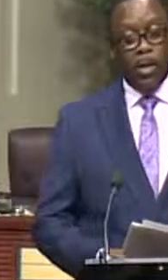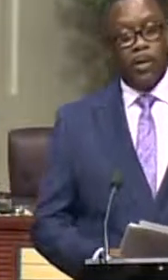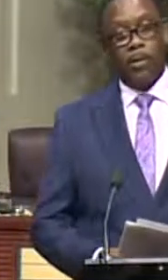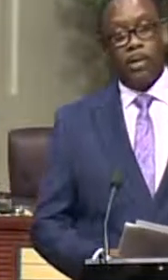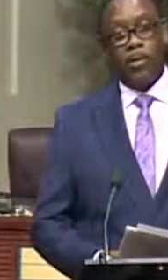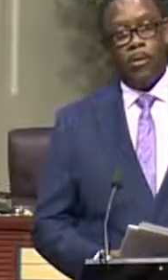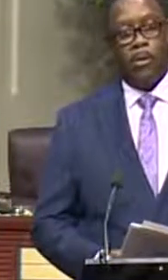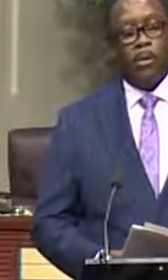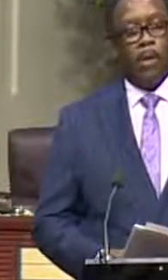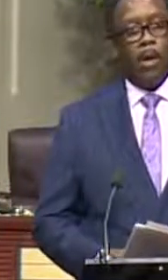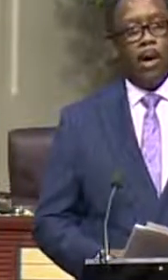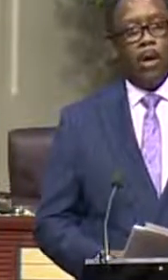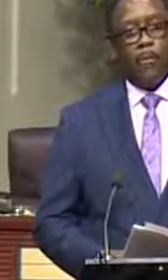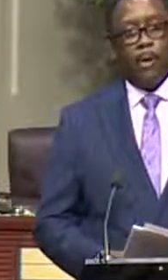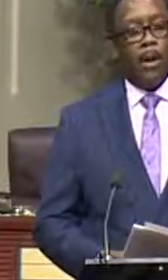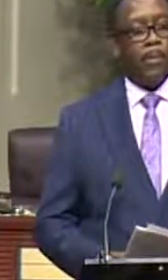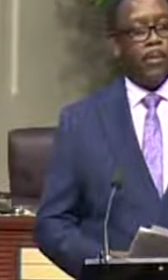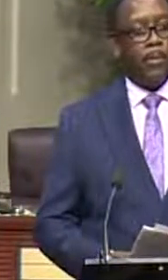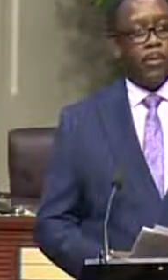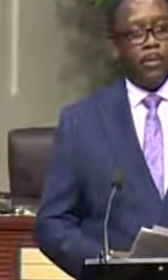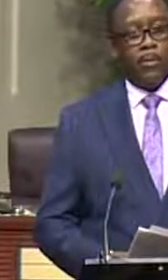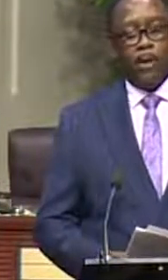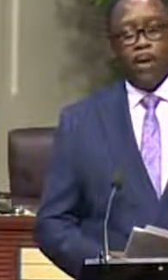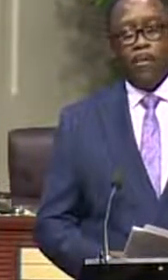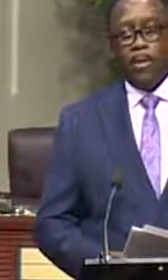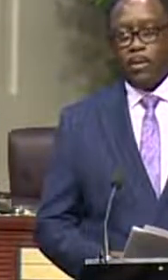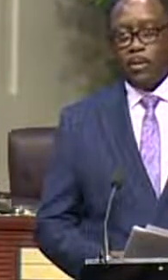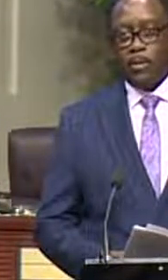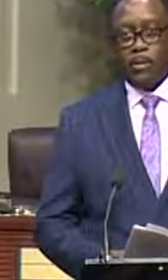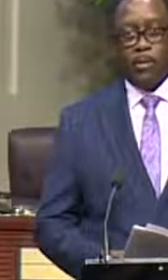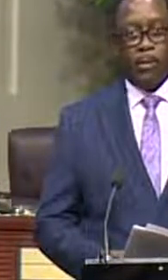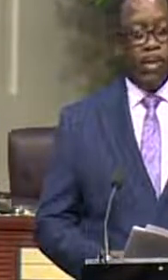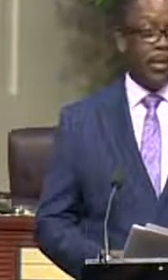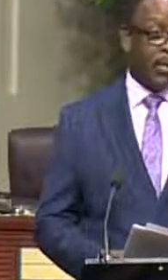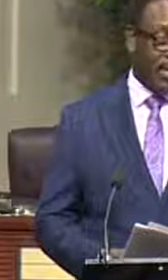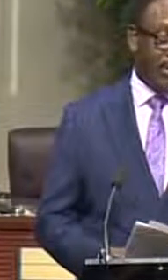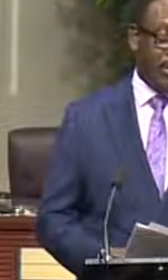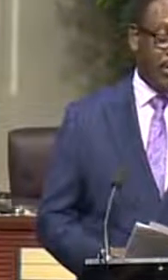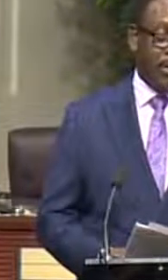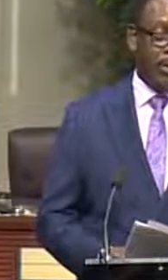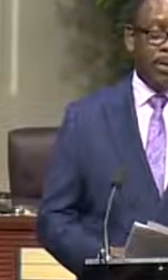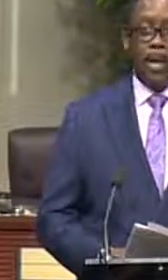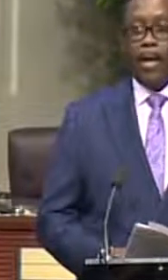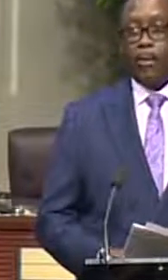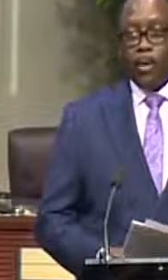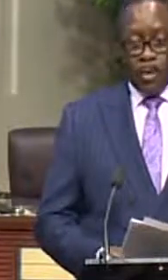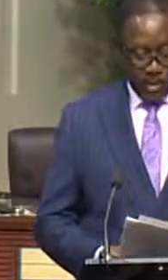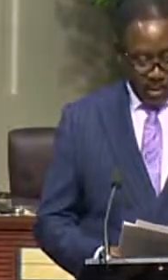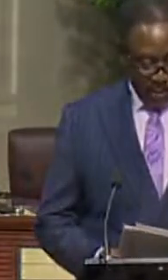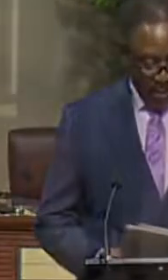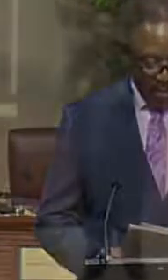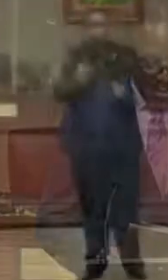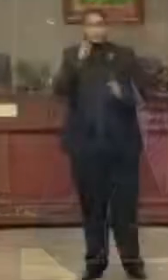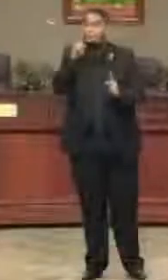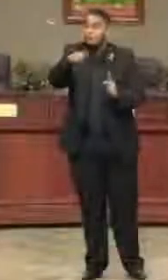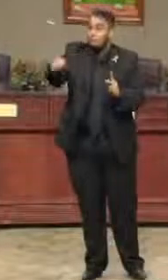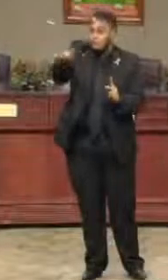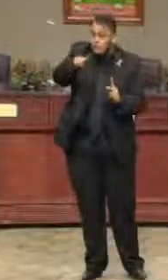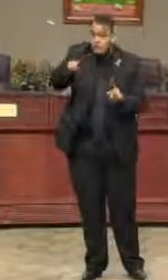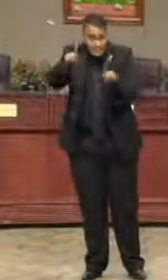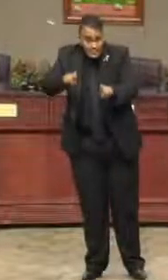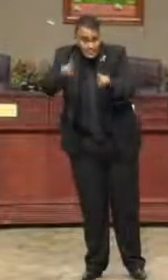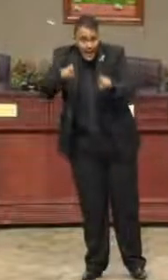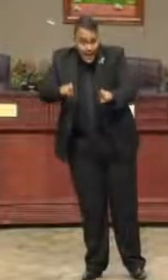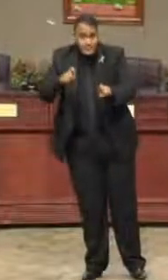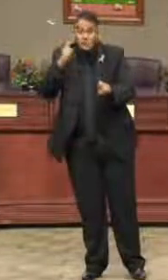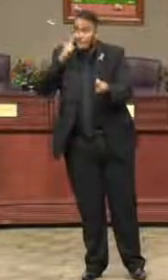we continue to offer opportunities for our residents to get tested as well as get vaccinated. So if you